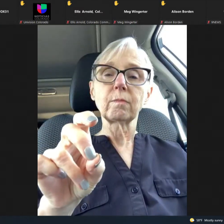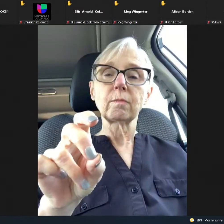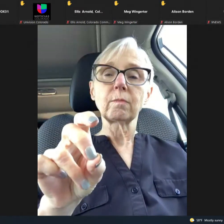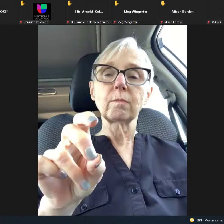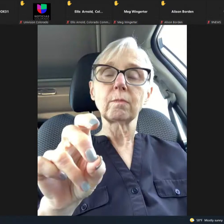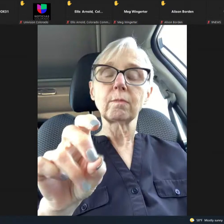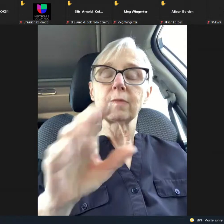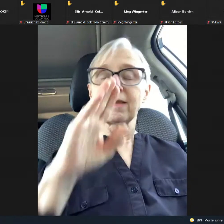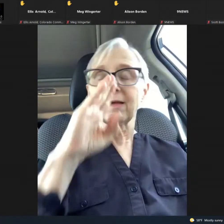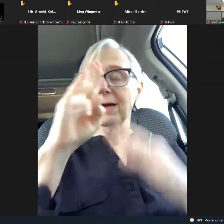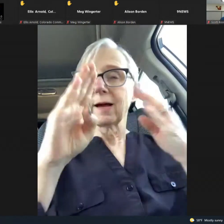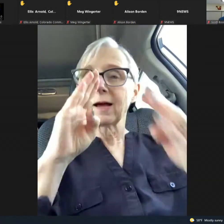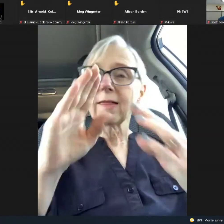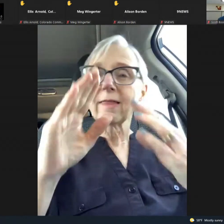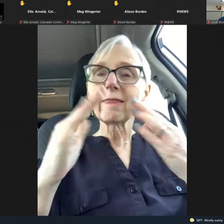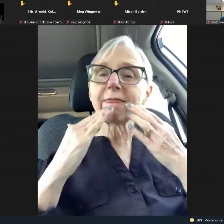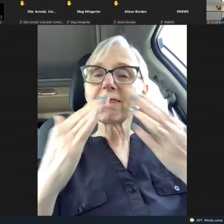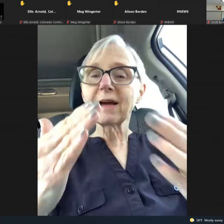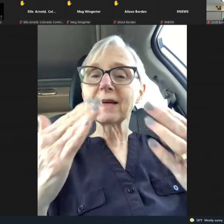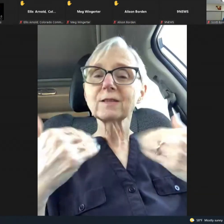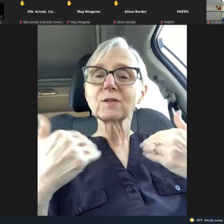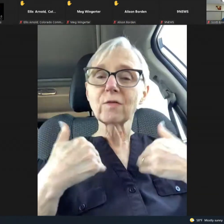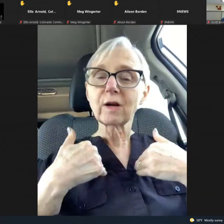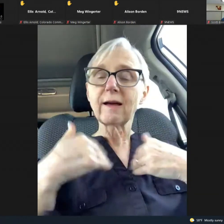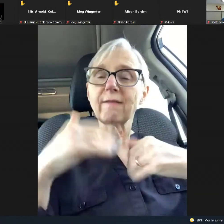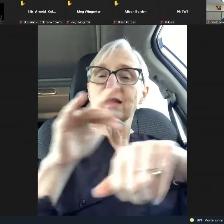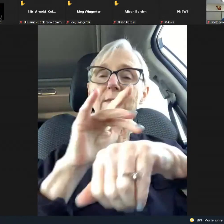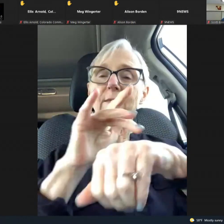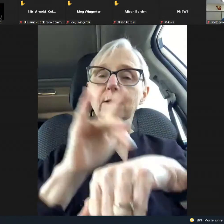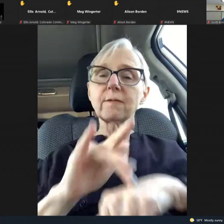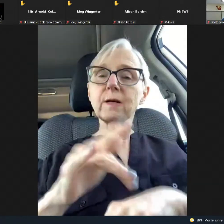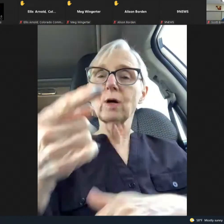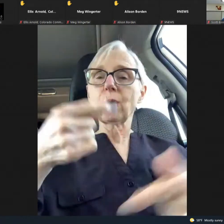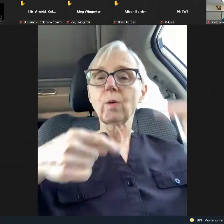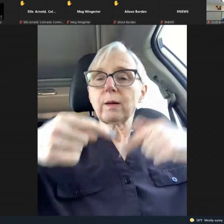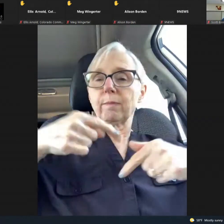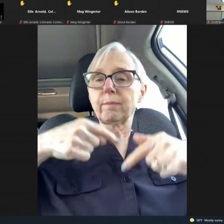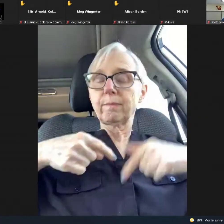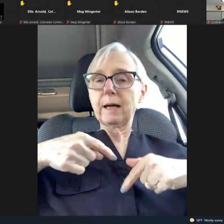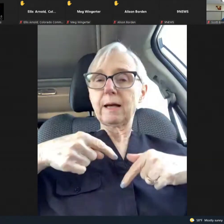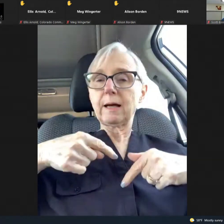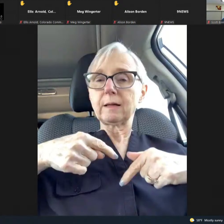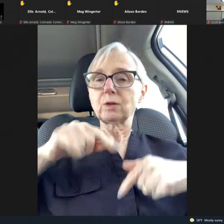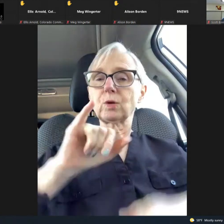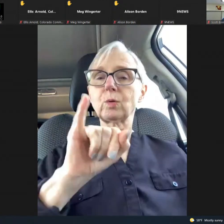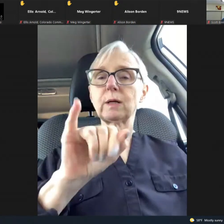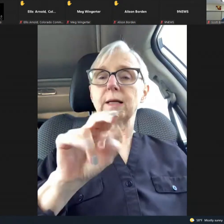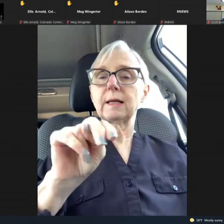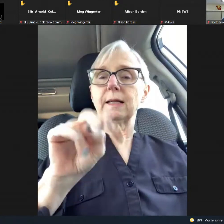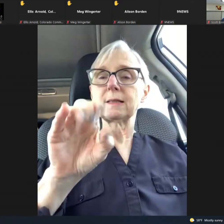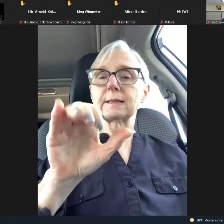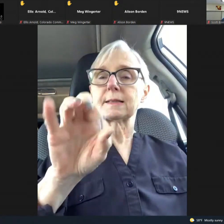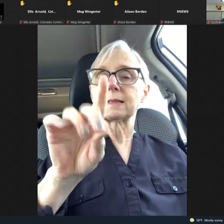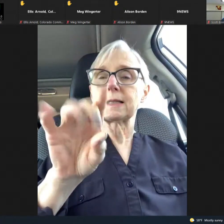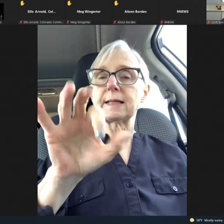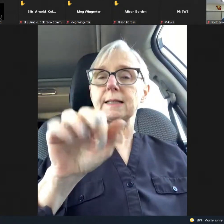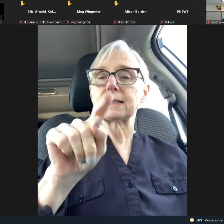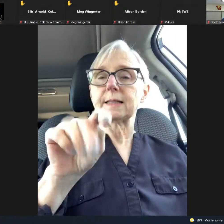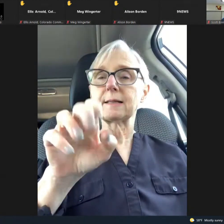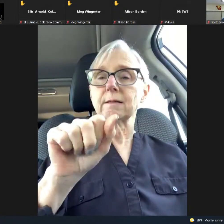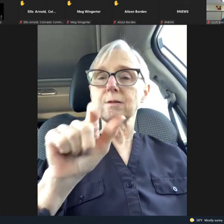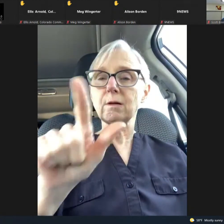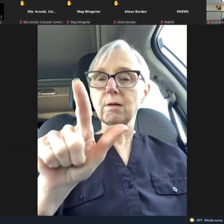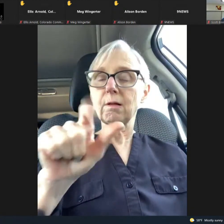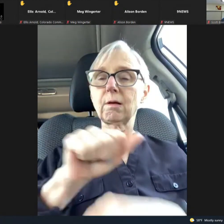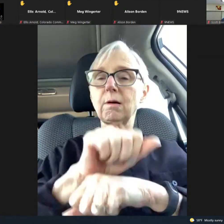Hey guys, thanks again for having this availability. Just going back to the incidental COVID compared to because of COVID, Dr.